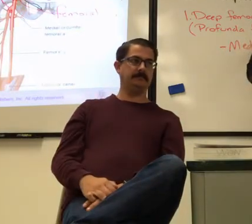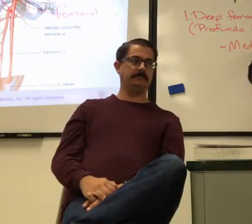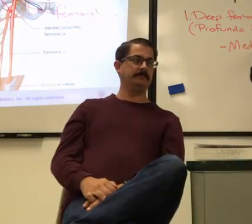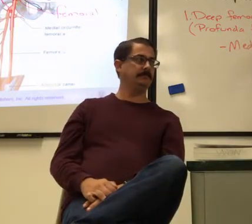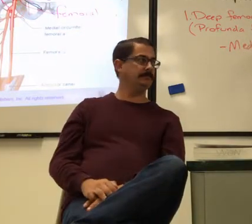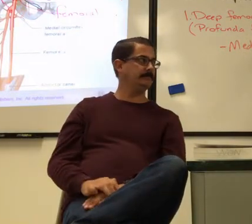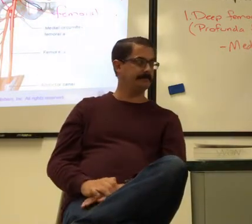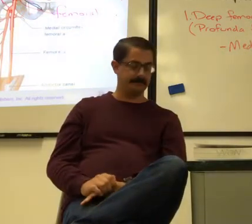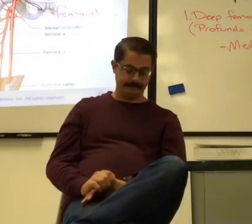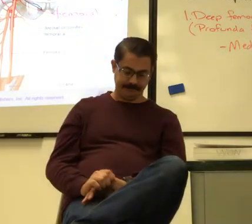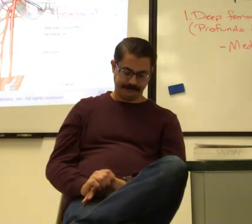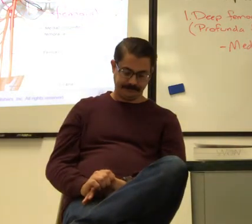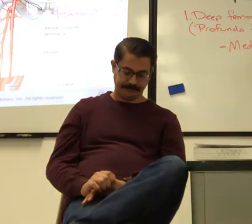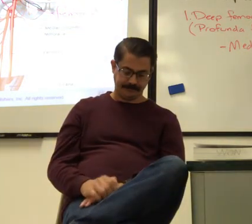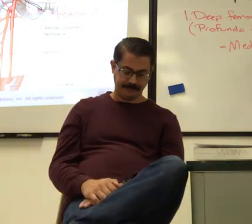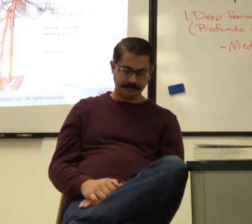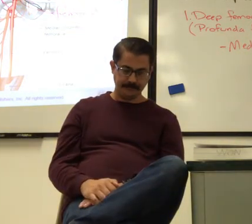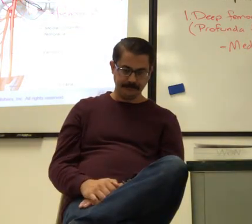Medial